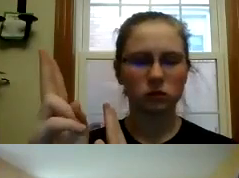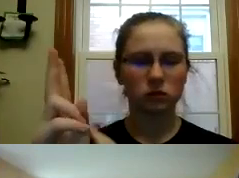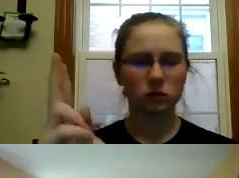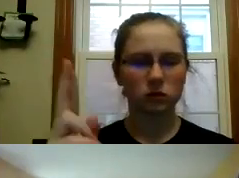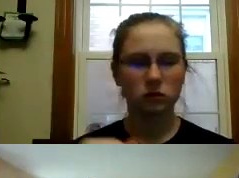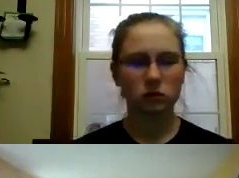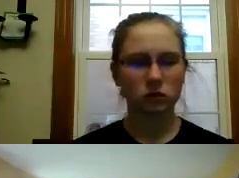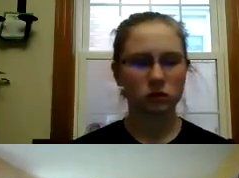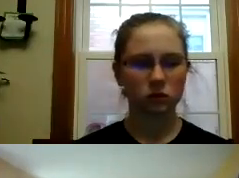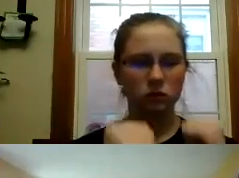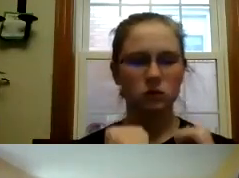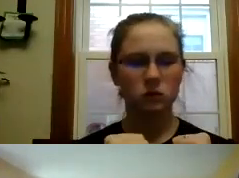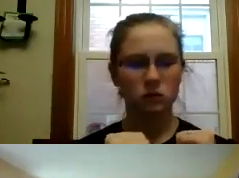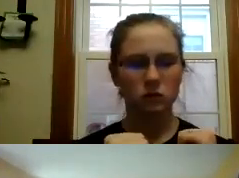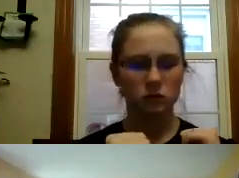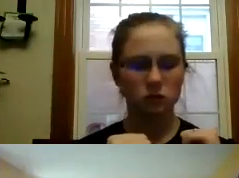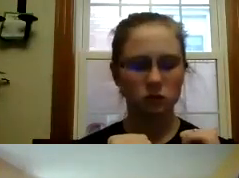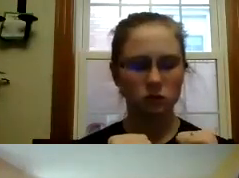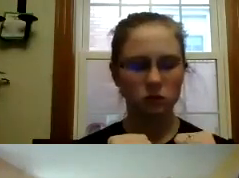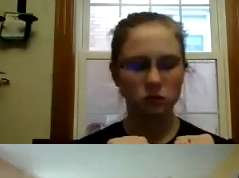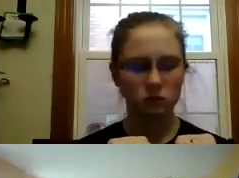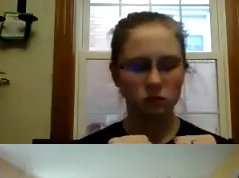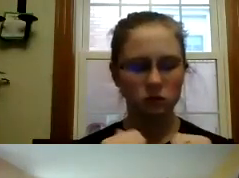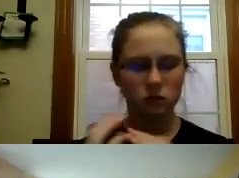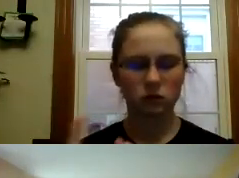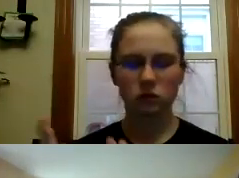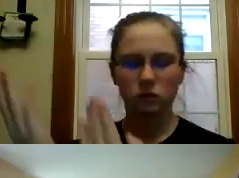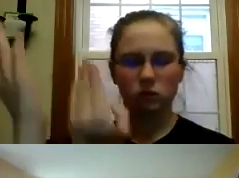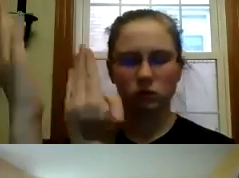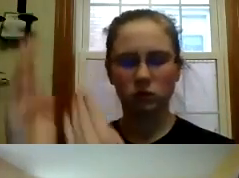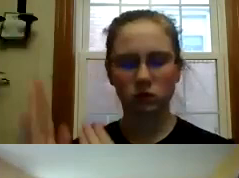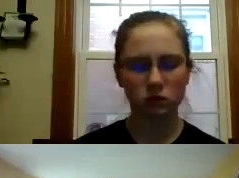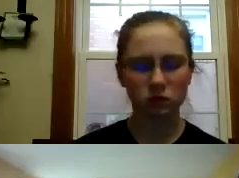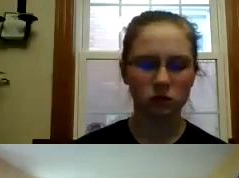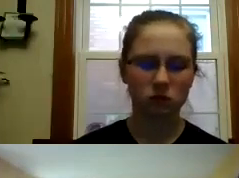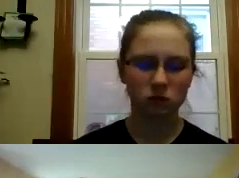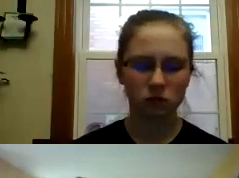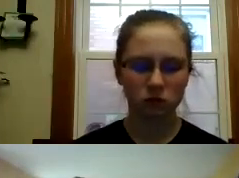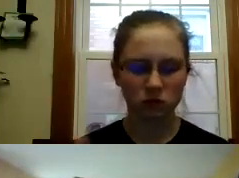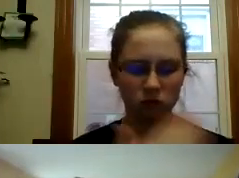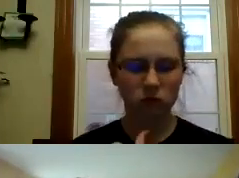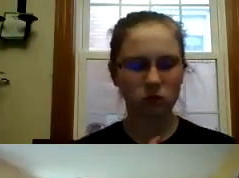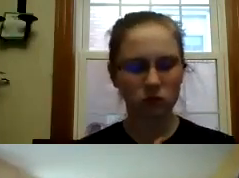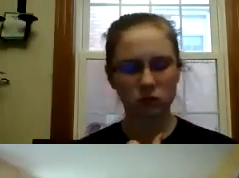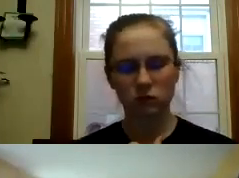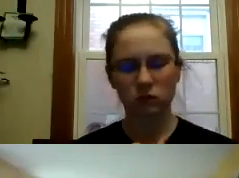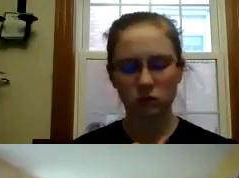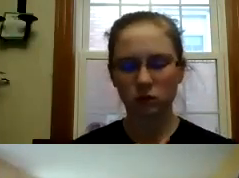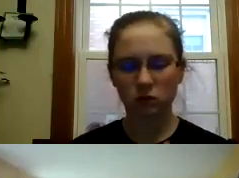of names or a lot of cities or a lot of states, then you might do a little bit more finger spelling in that. But if there is a sign for cat, but if